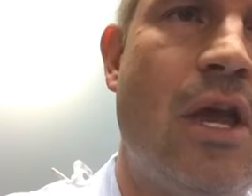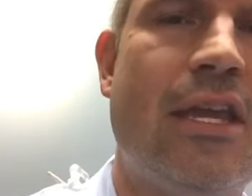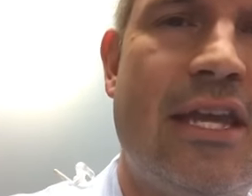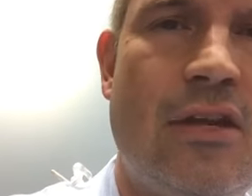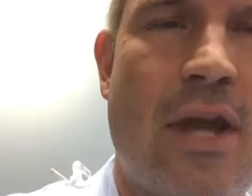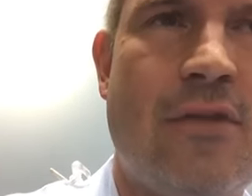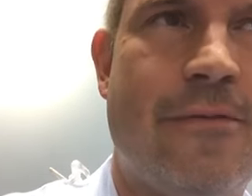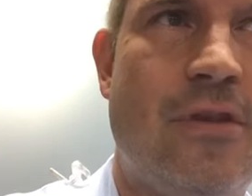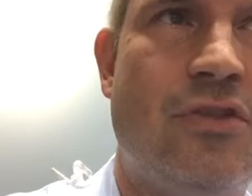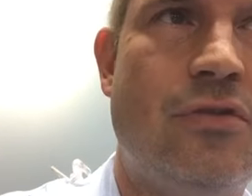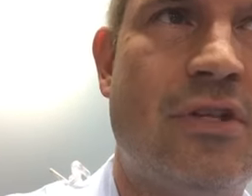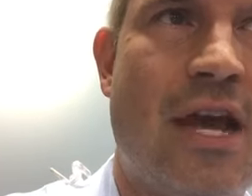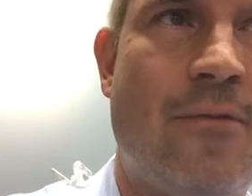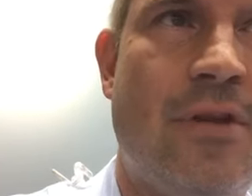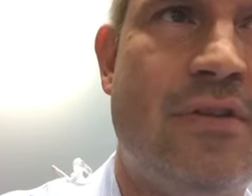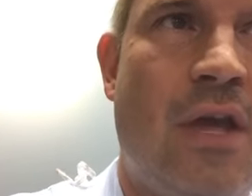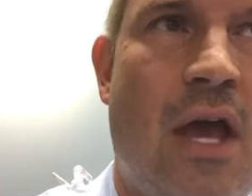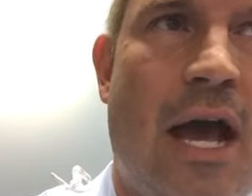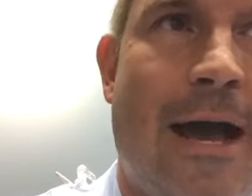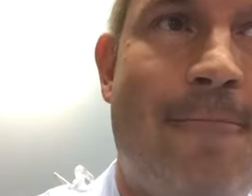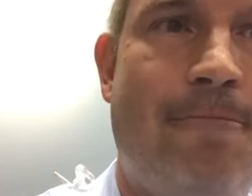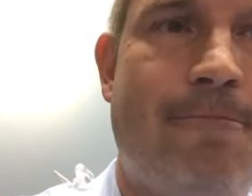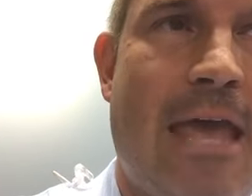here getting ready for this news conference.